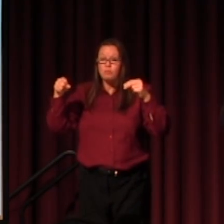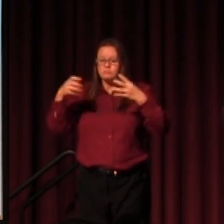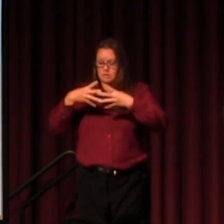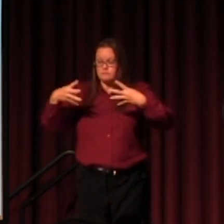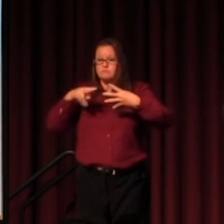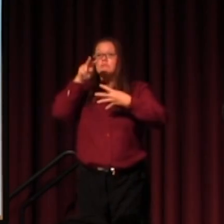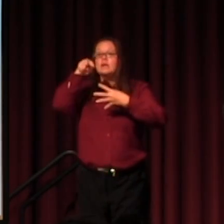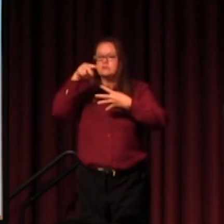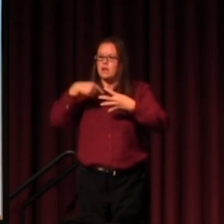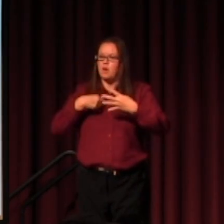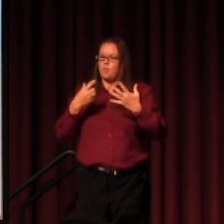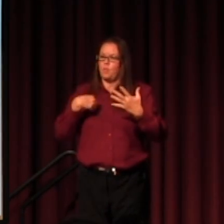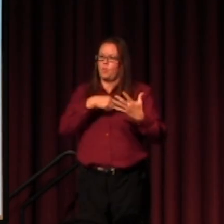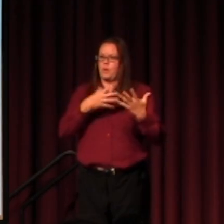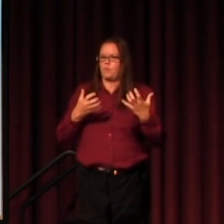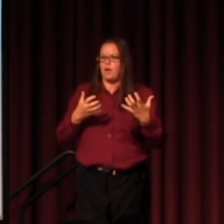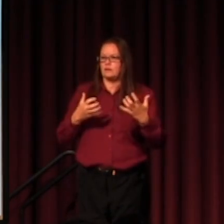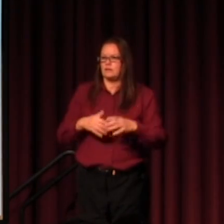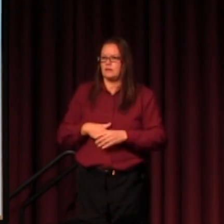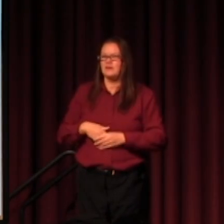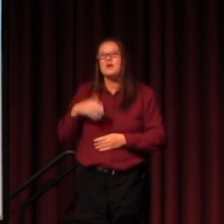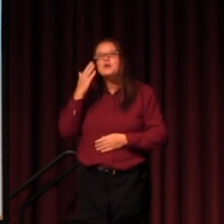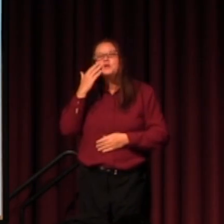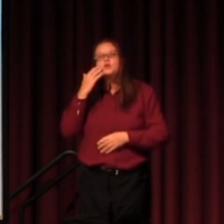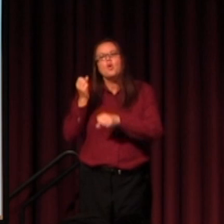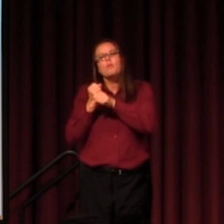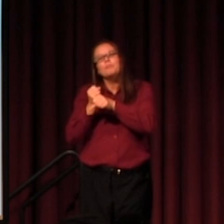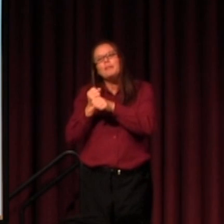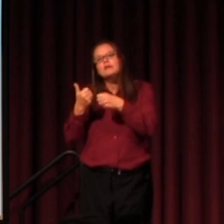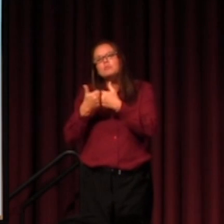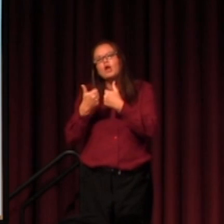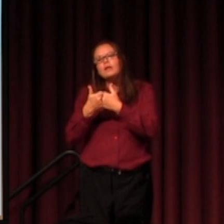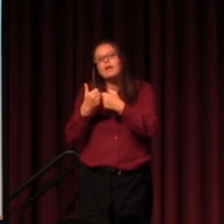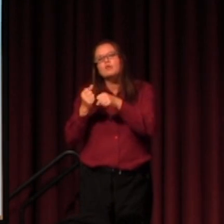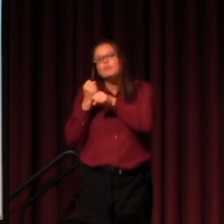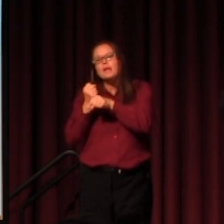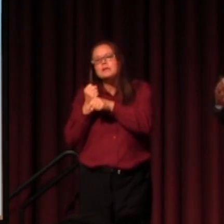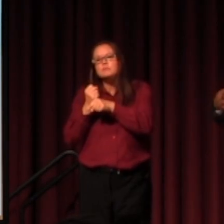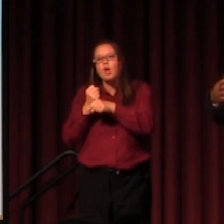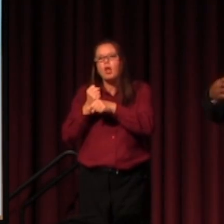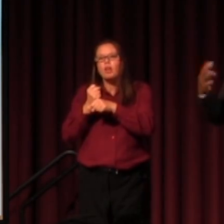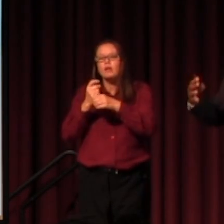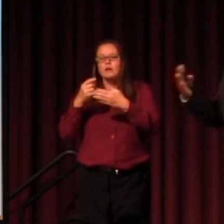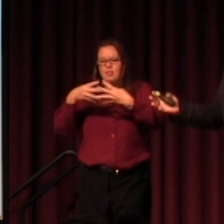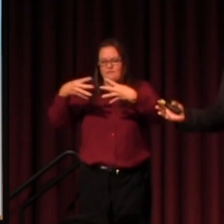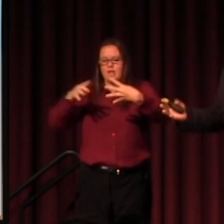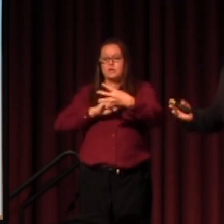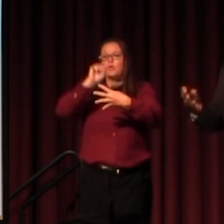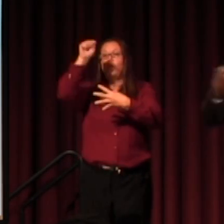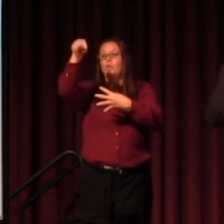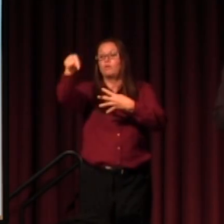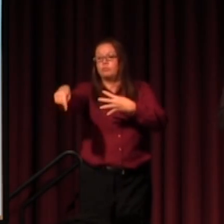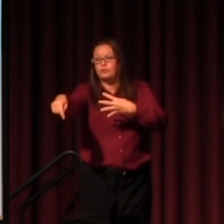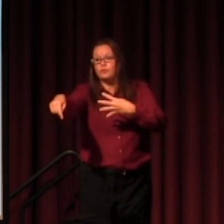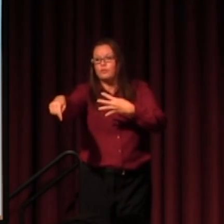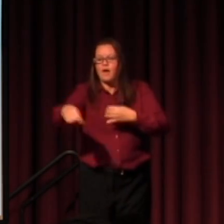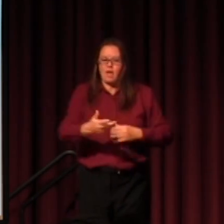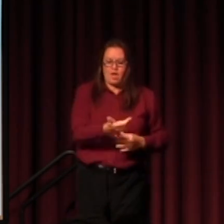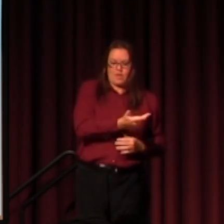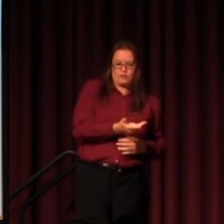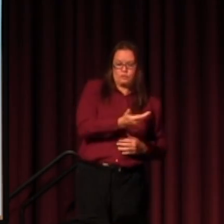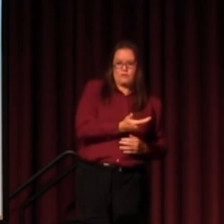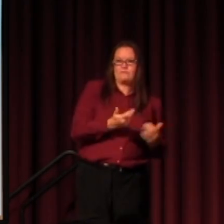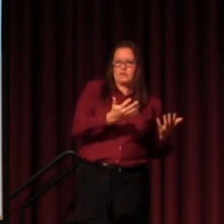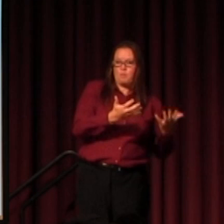that they lost their baseball. He wants to get his baseball back so they can go play baseball instead of watch a baseball game.